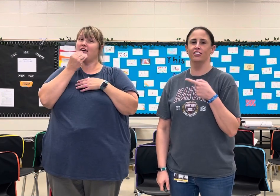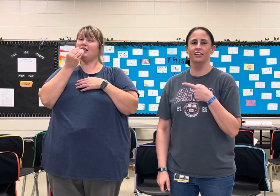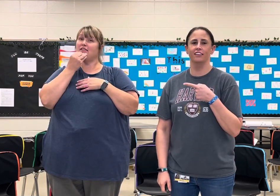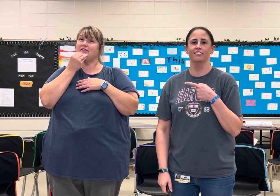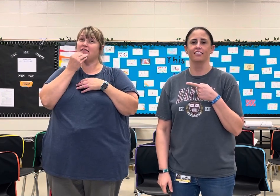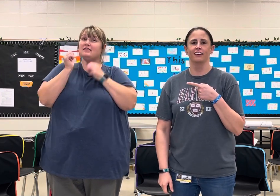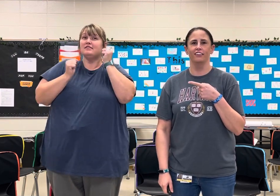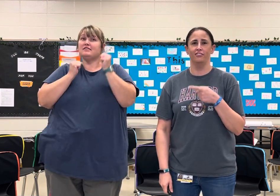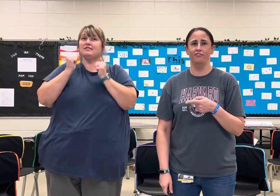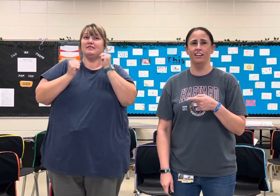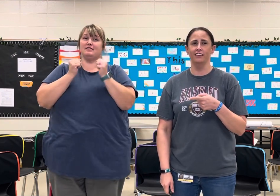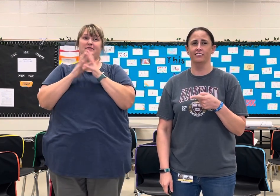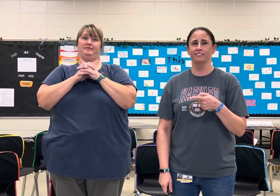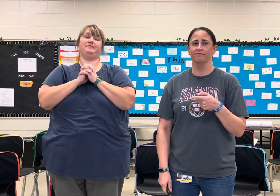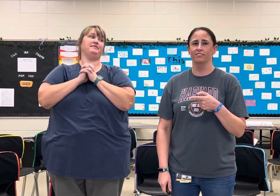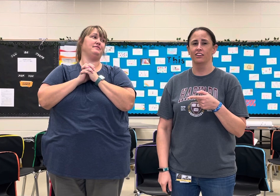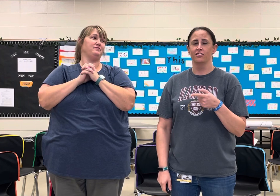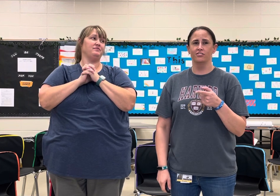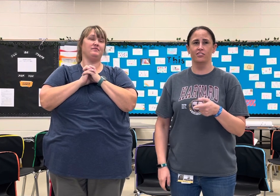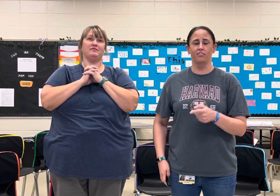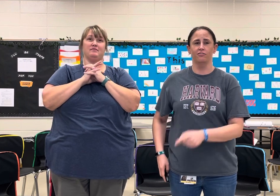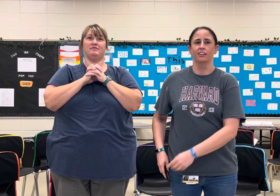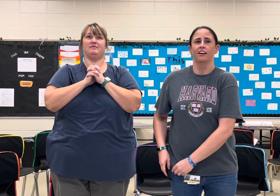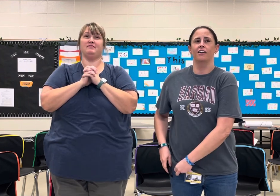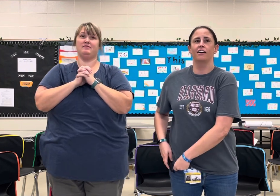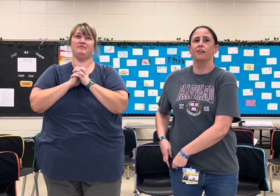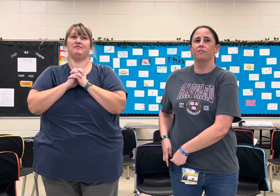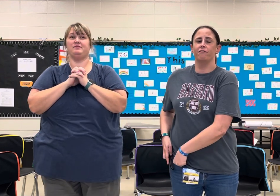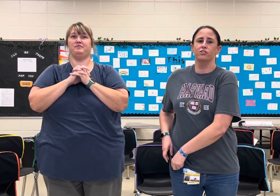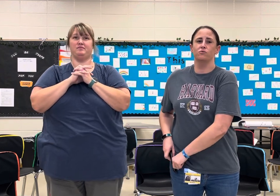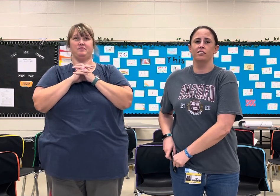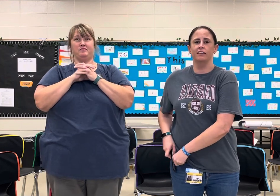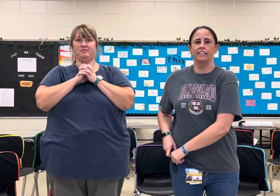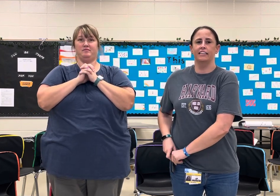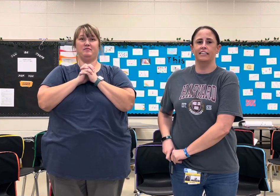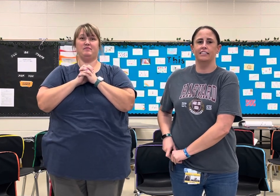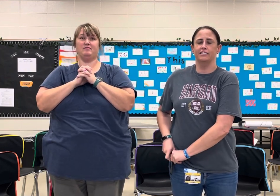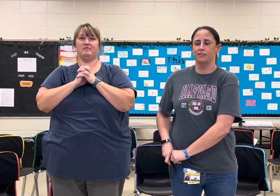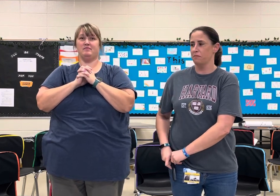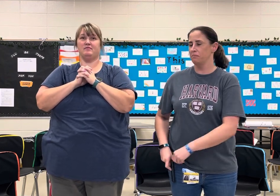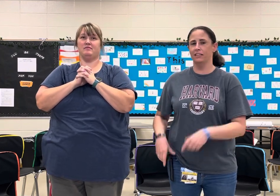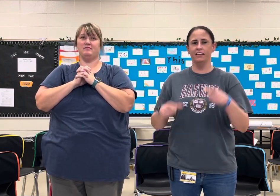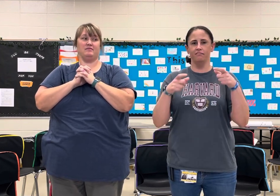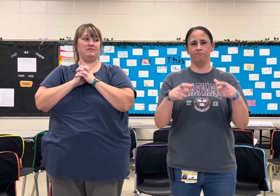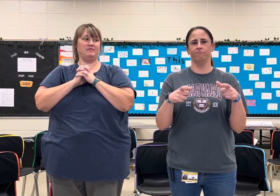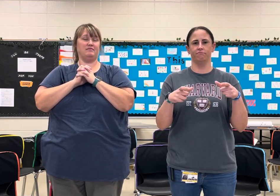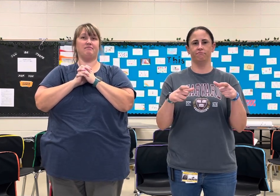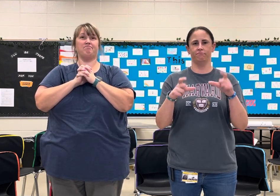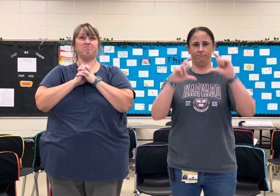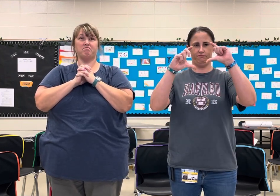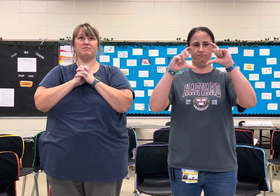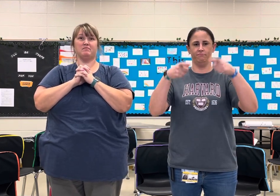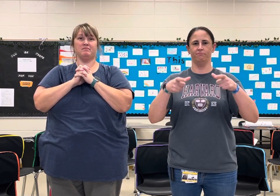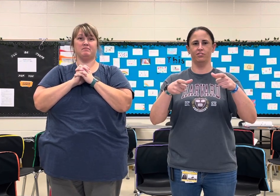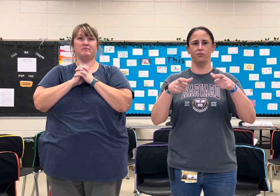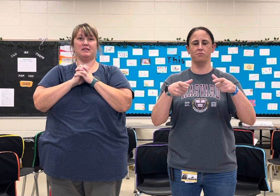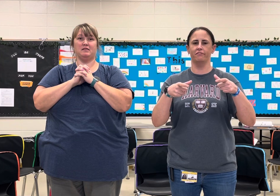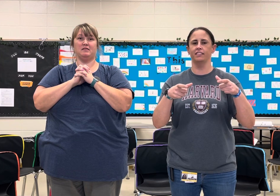cooking and all of that. So, the first one is plate. So, modified